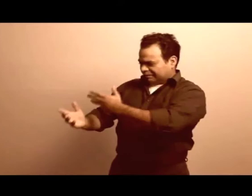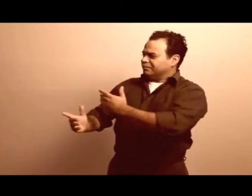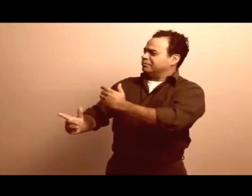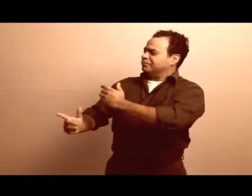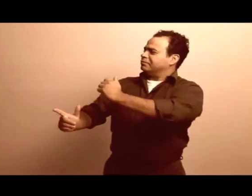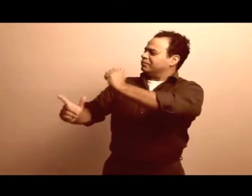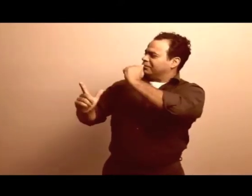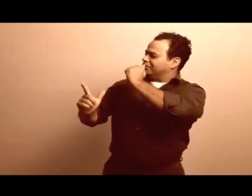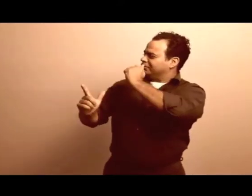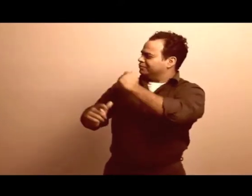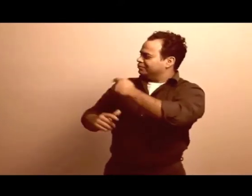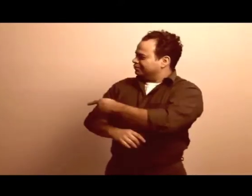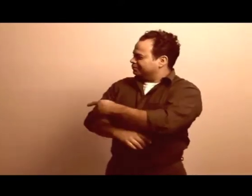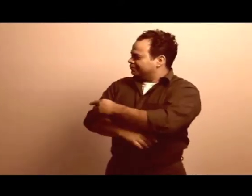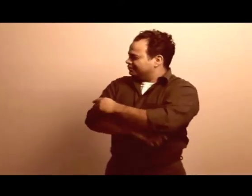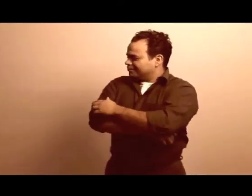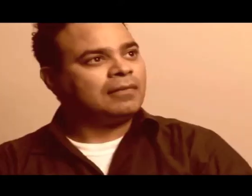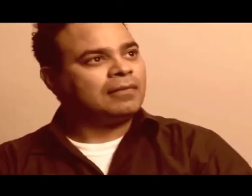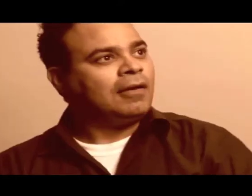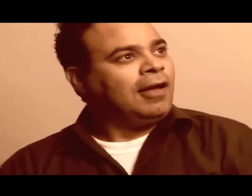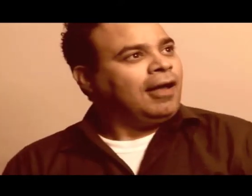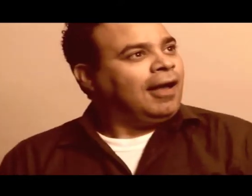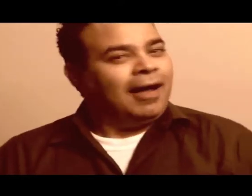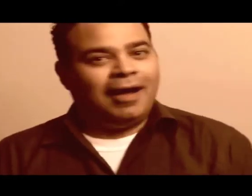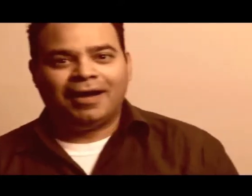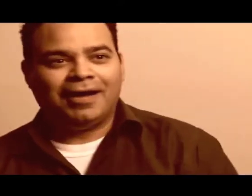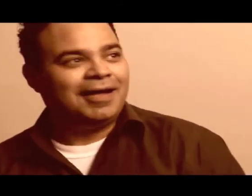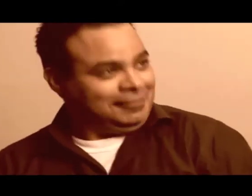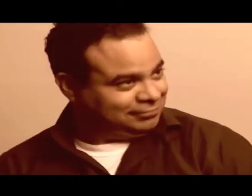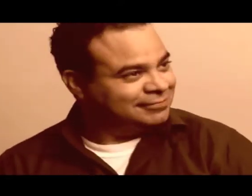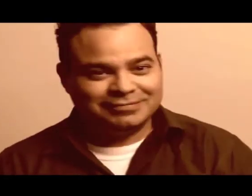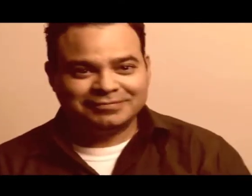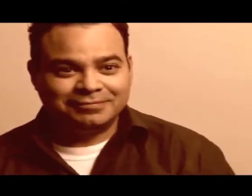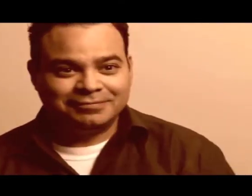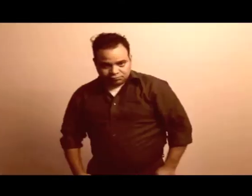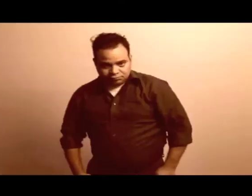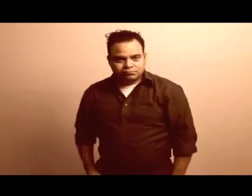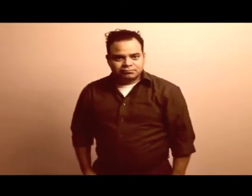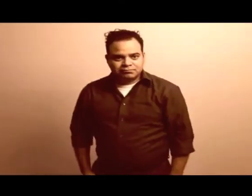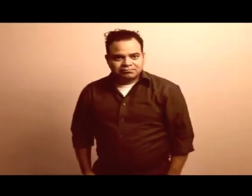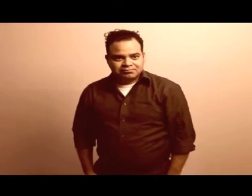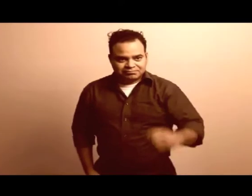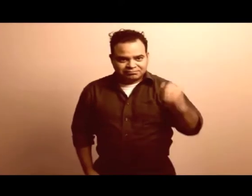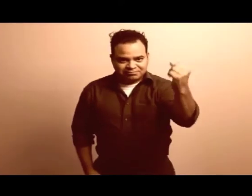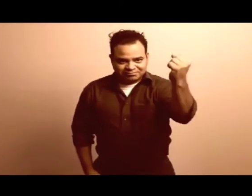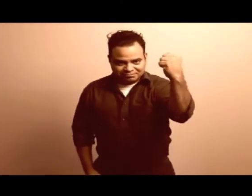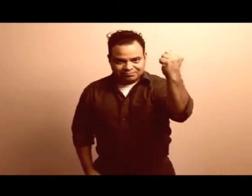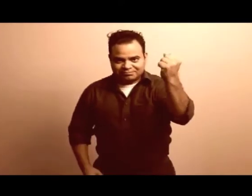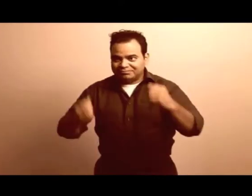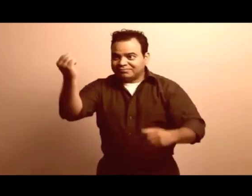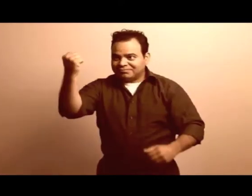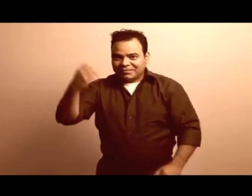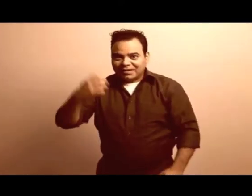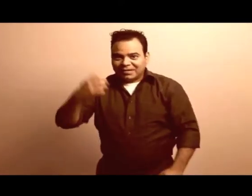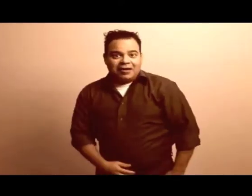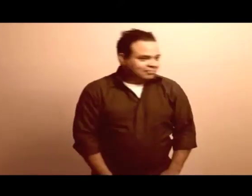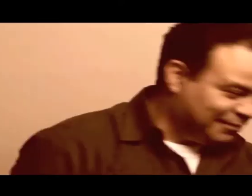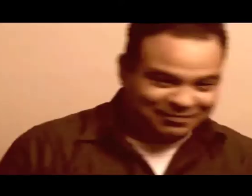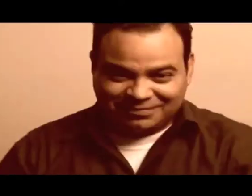pipe, and be a man. The tribe knew it was time. One Feather took the challenge. The young